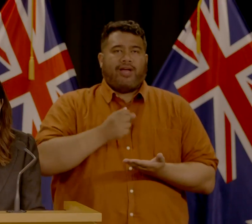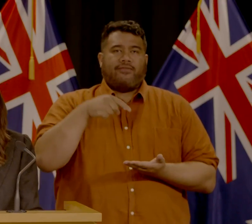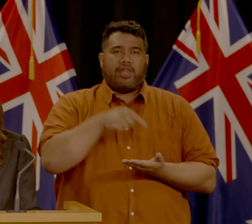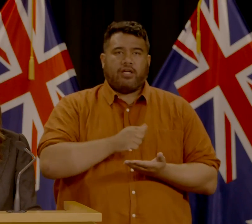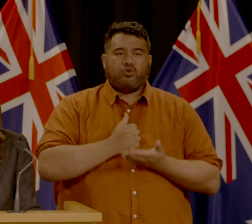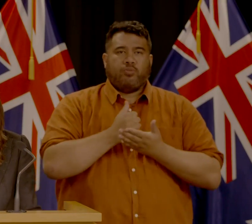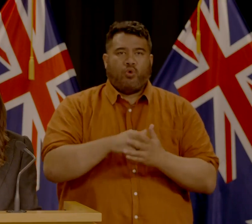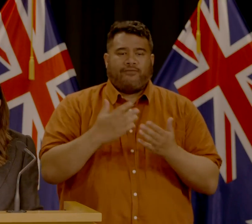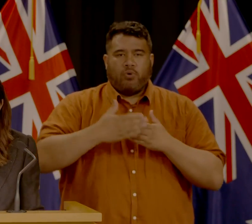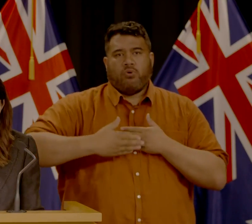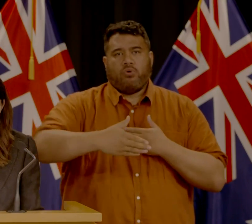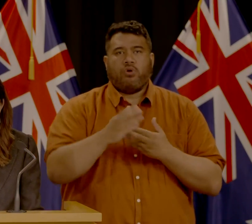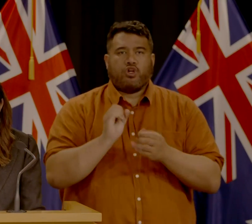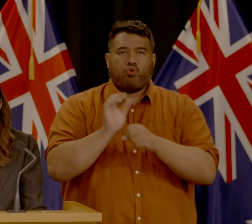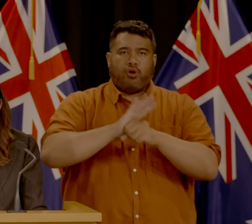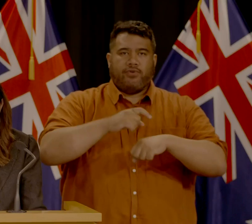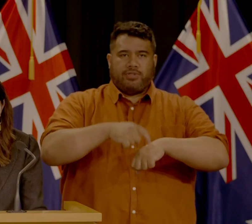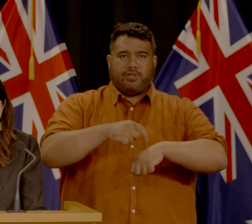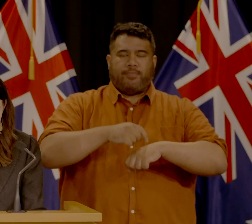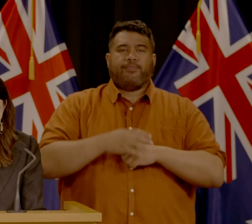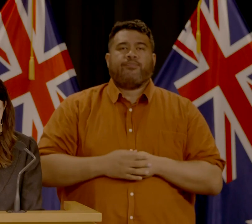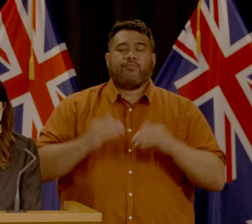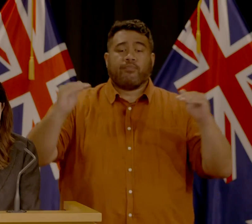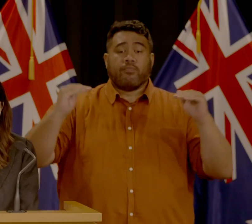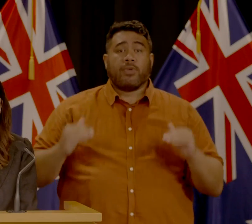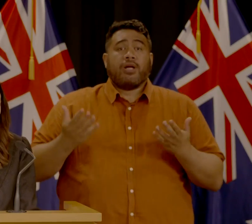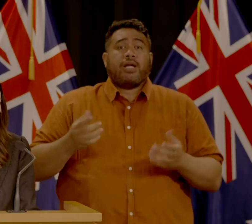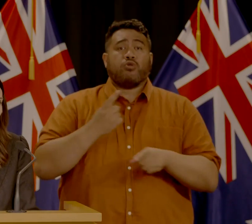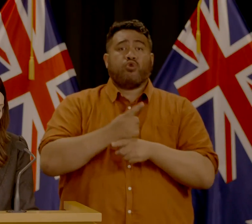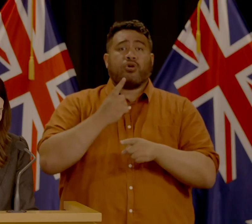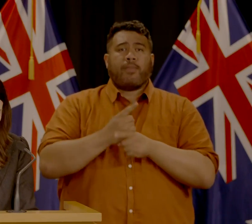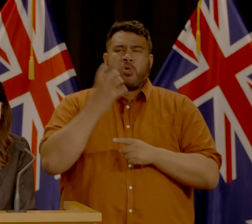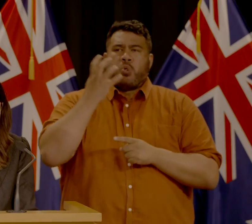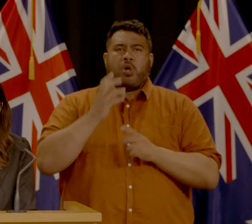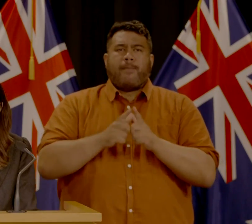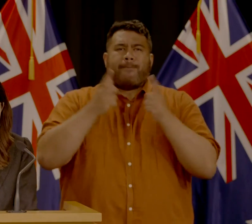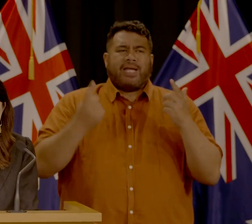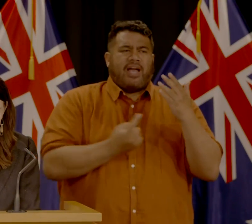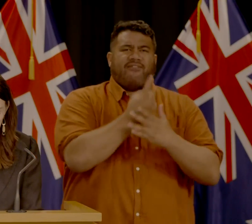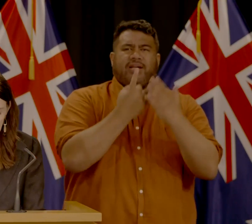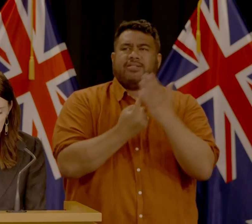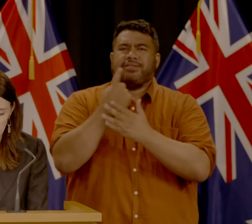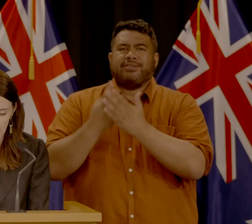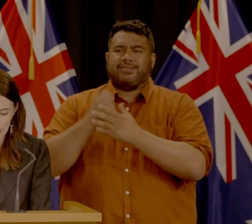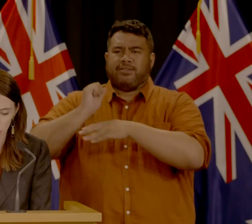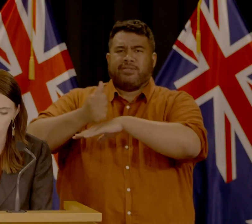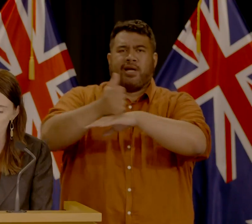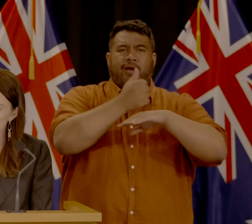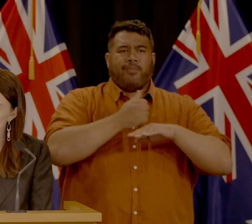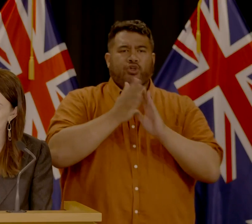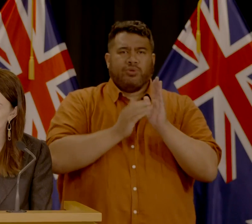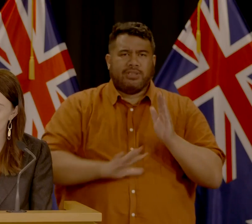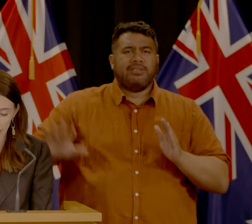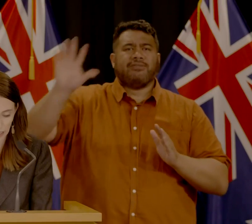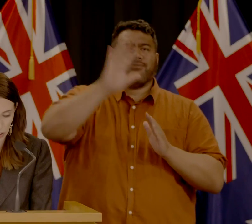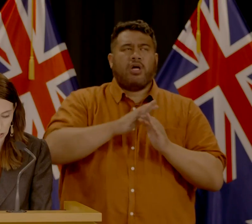month, approximately 107 events that are each expecting over 1,000 attendees are scheduled to take place in